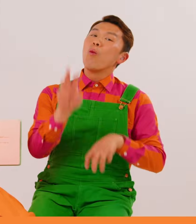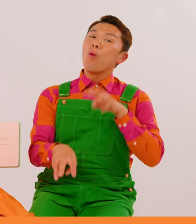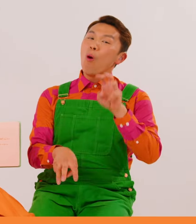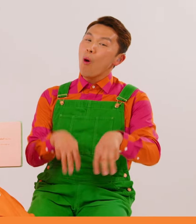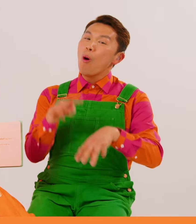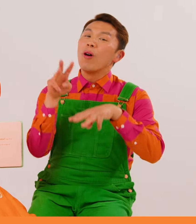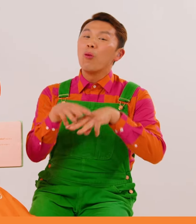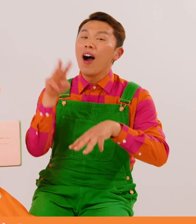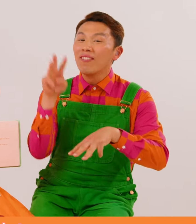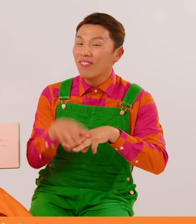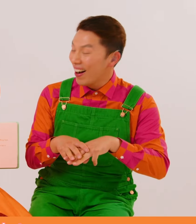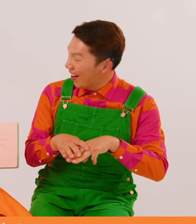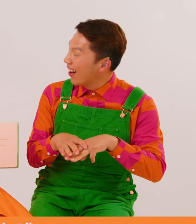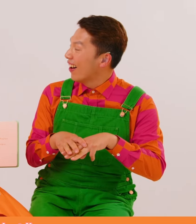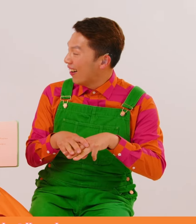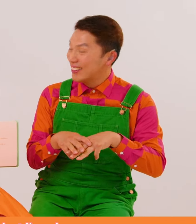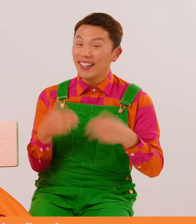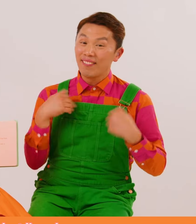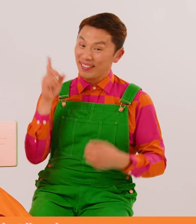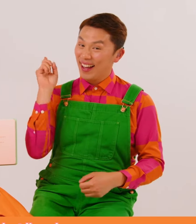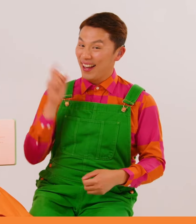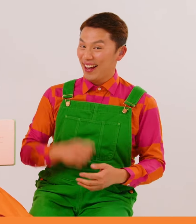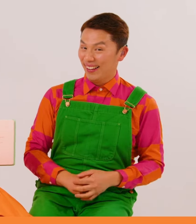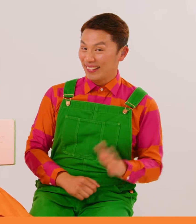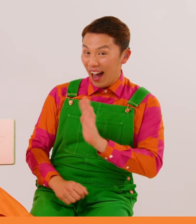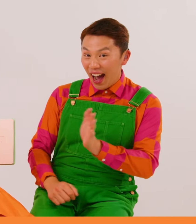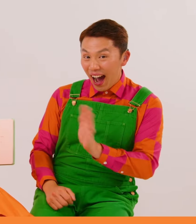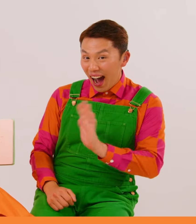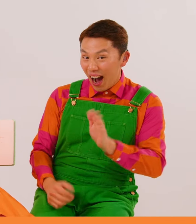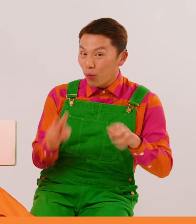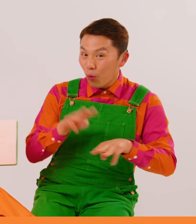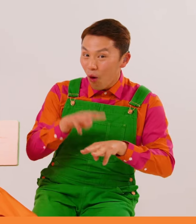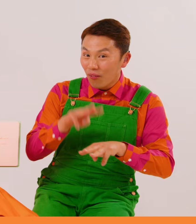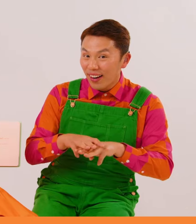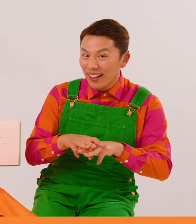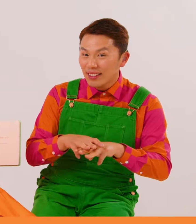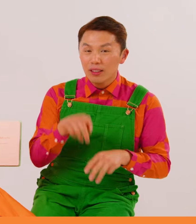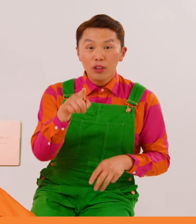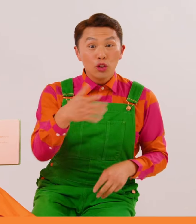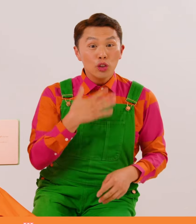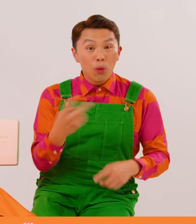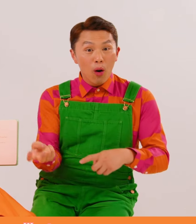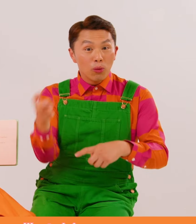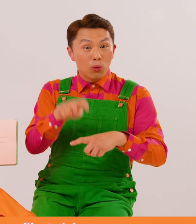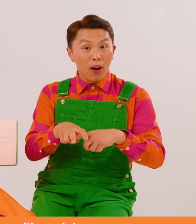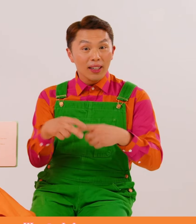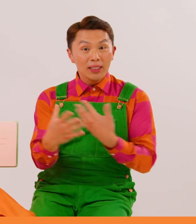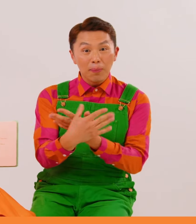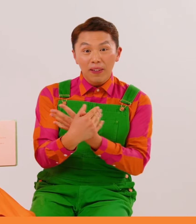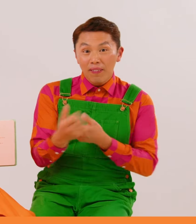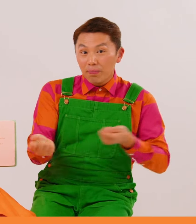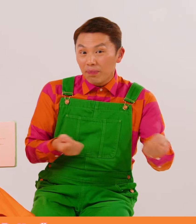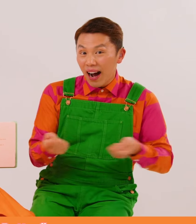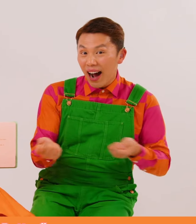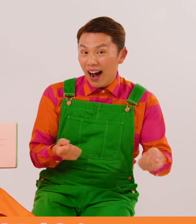Waffle's the one that lives here Hi, Waffles Would you like to join us for a ride on the Butterfly